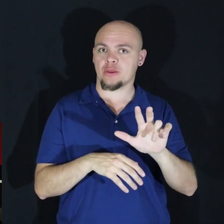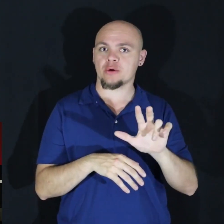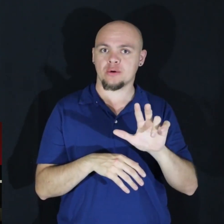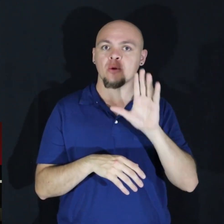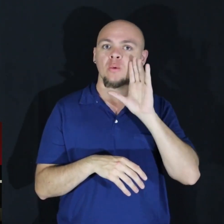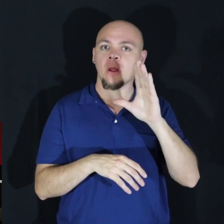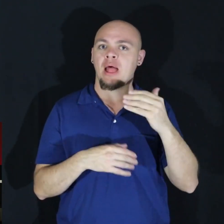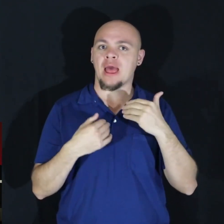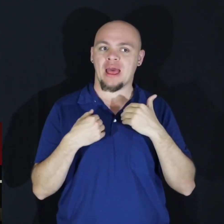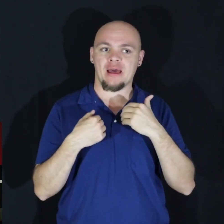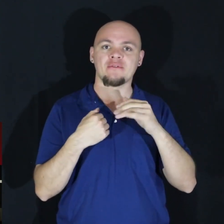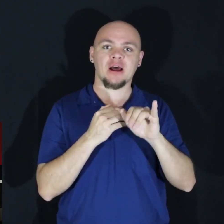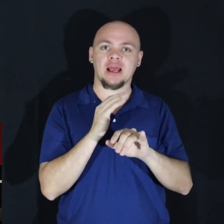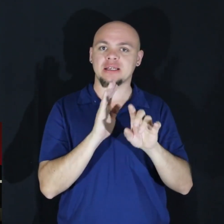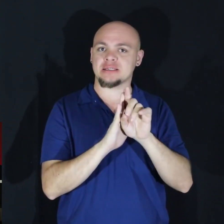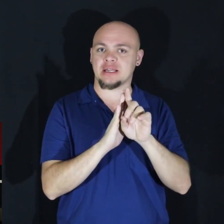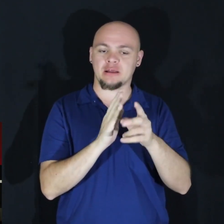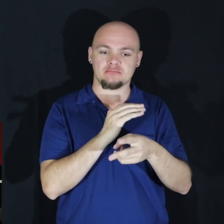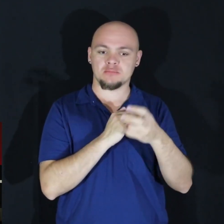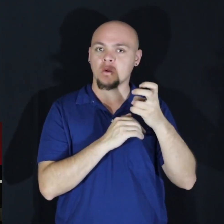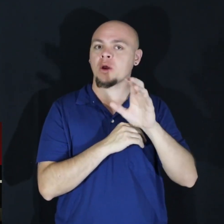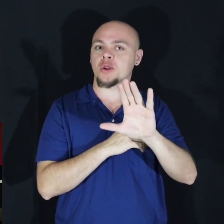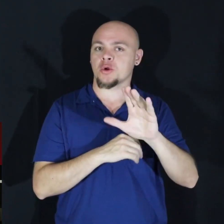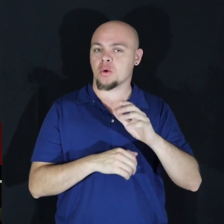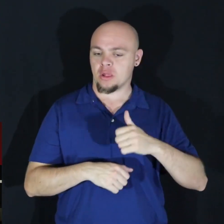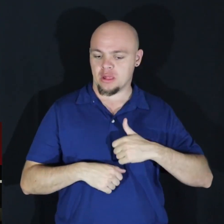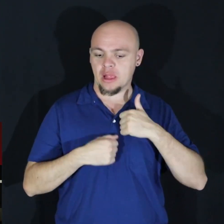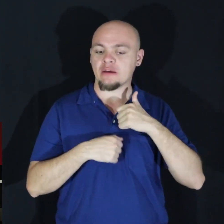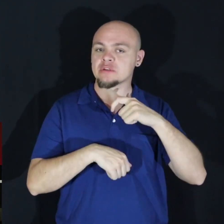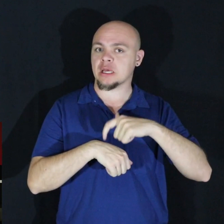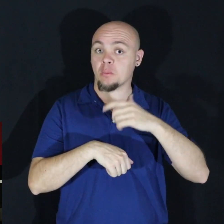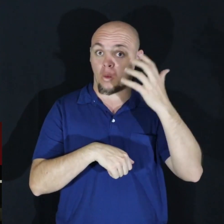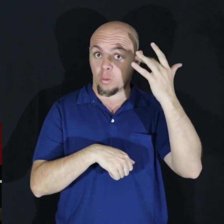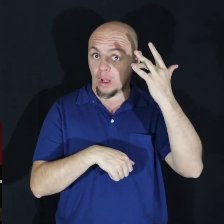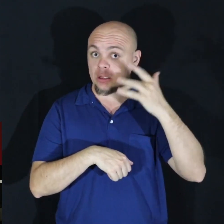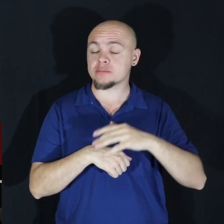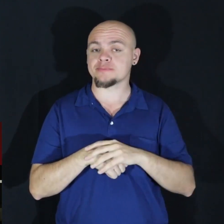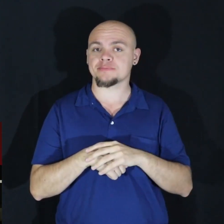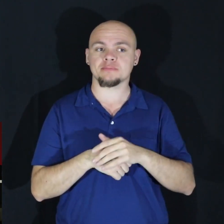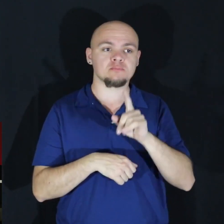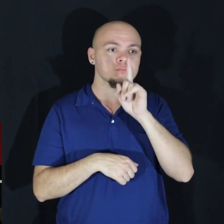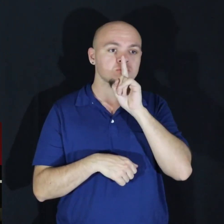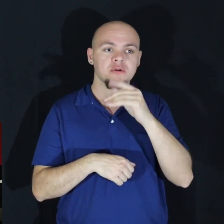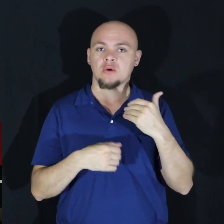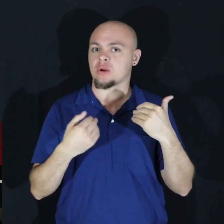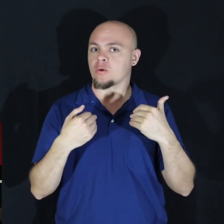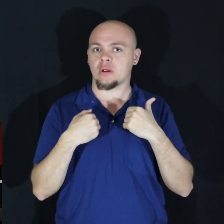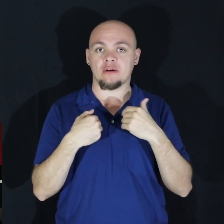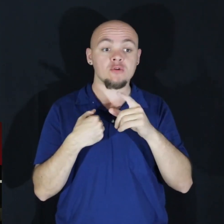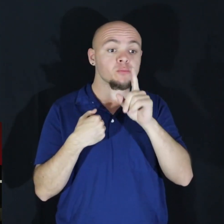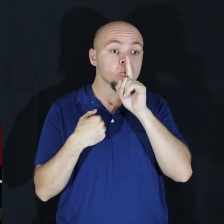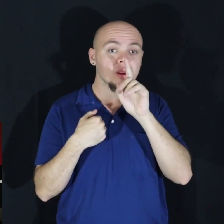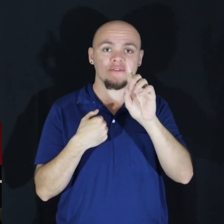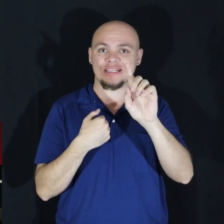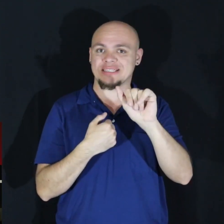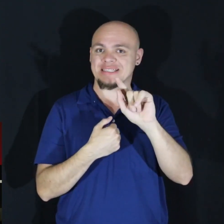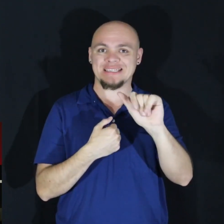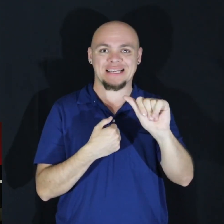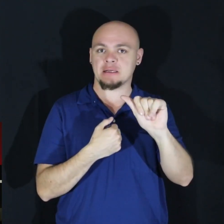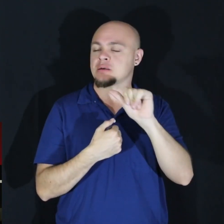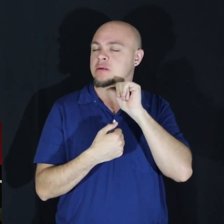identity stolen at some point in our life. And all because we don't have privacy. Our private data is not